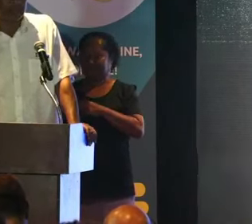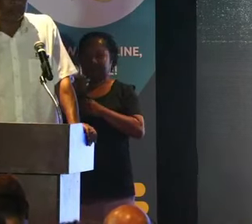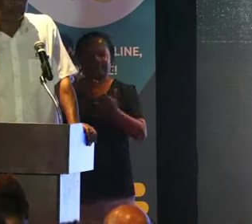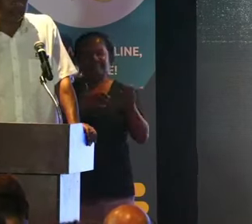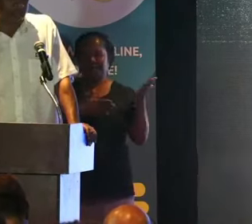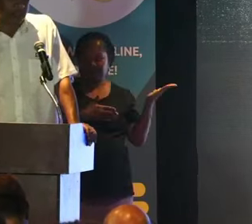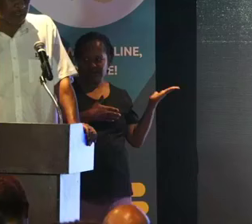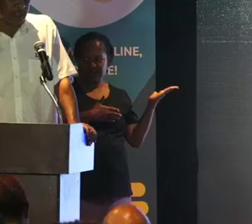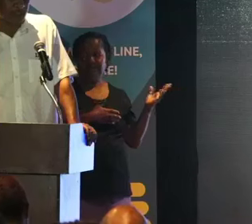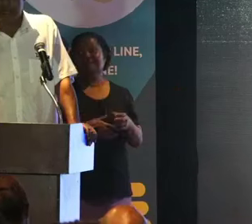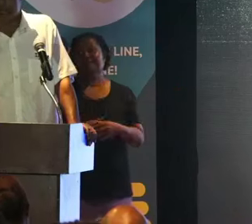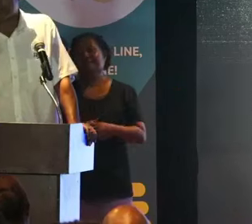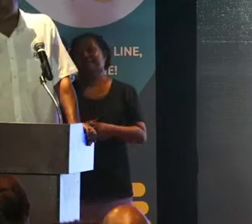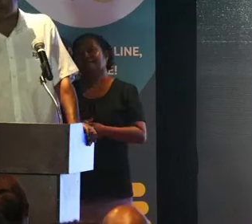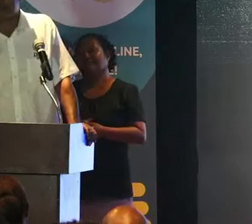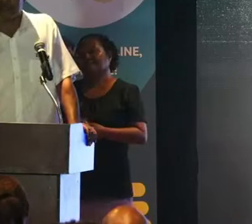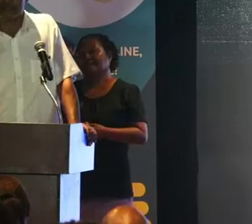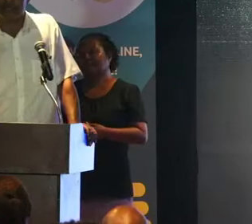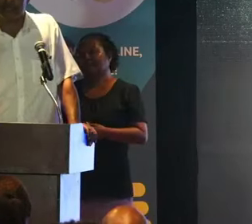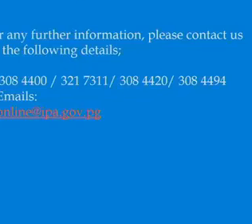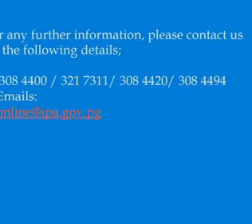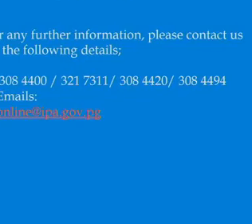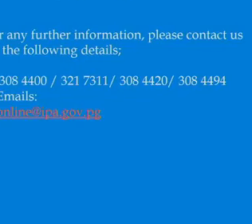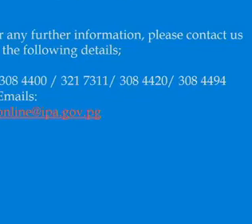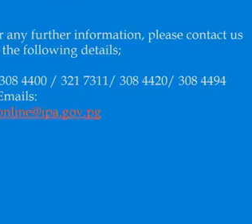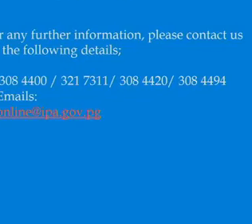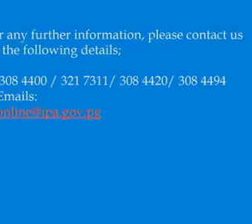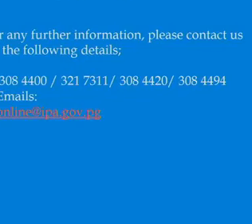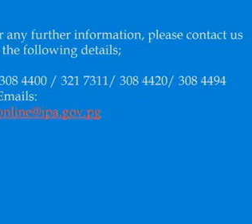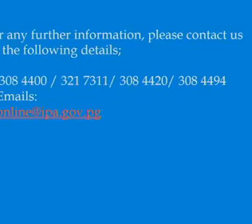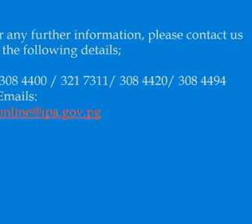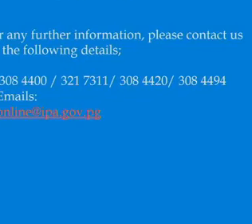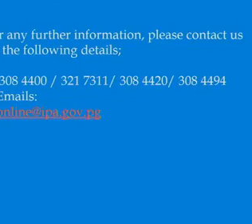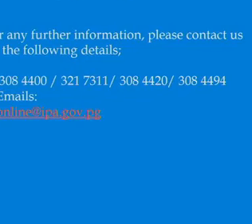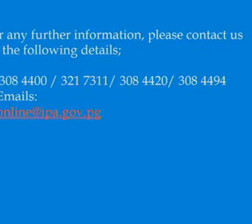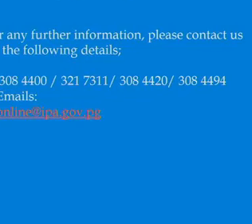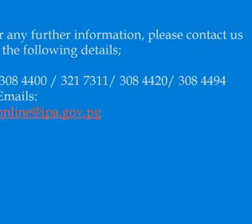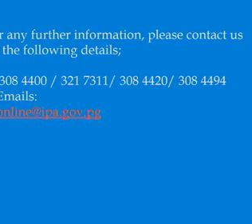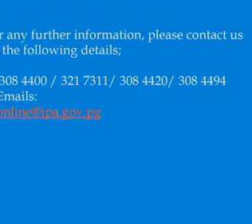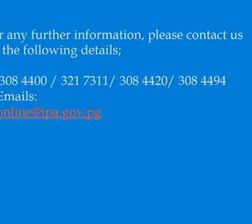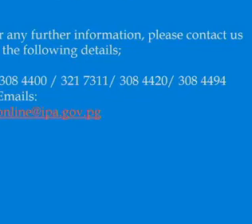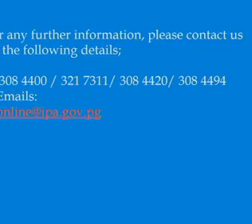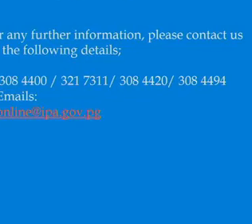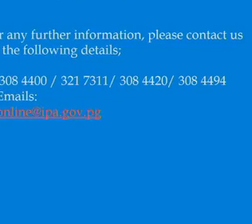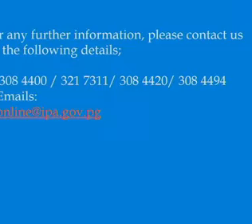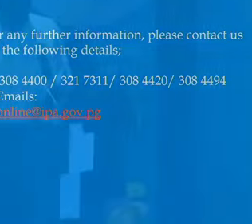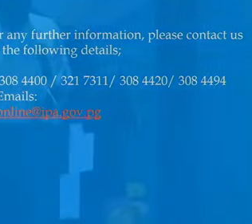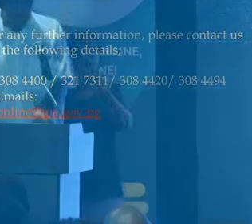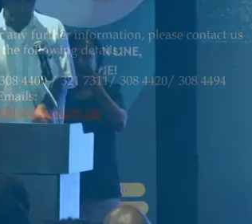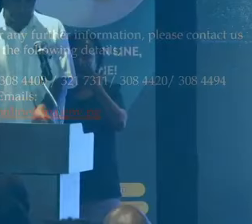email addresses, but I will also be around. You can also ask questions. Thank you very much.